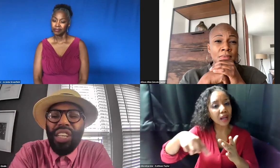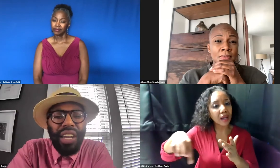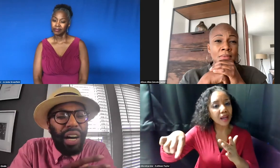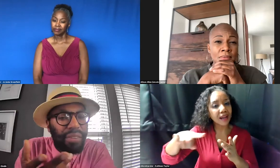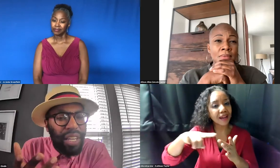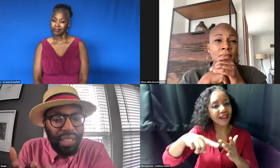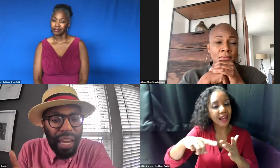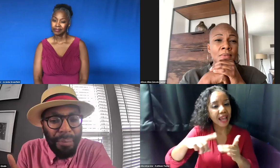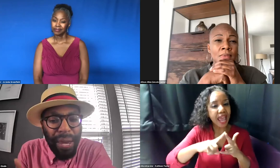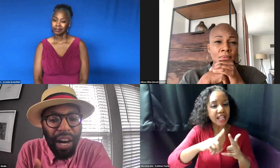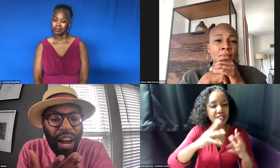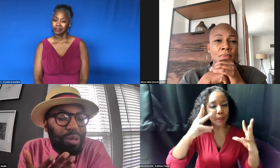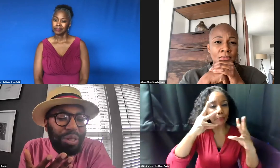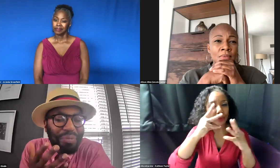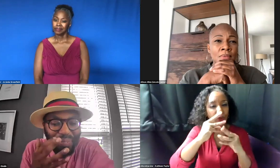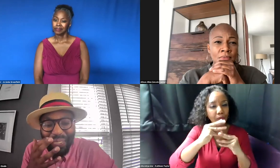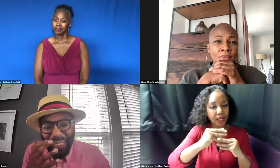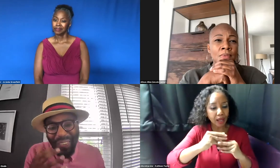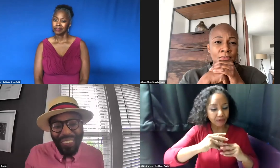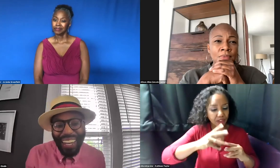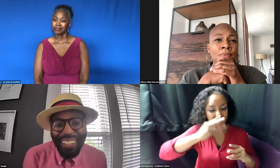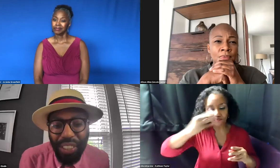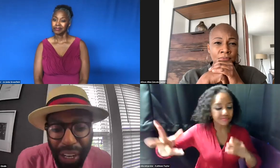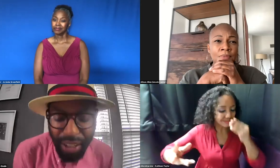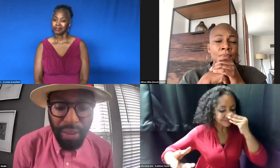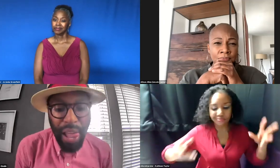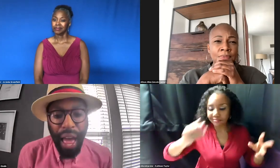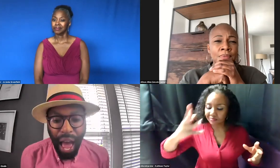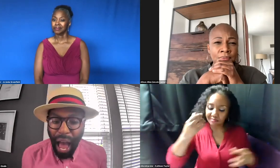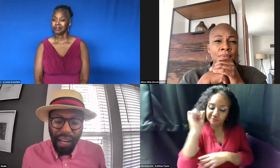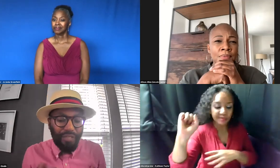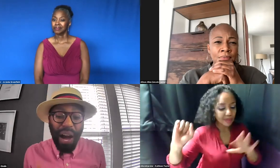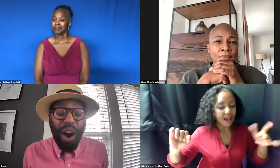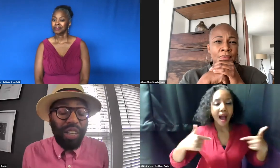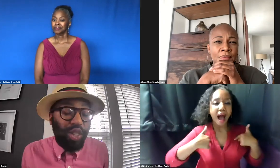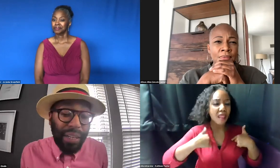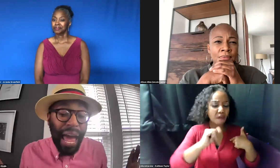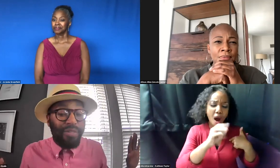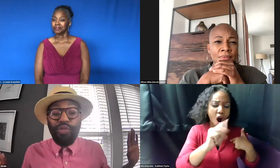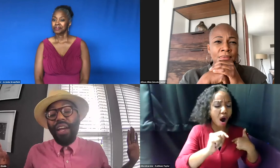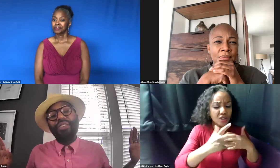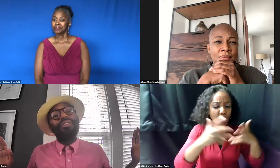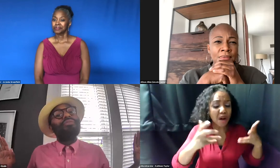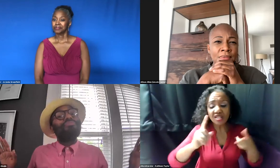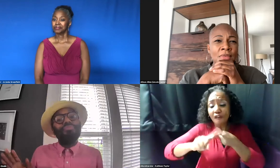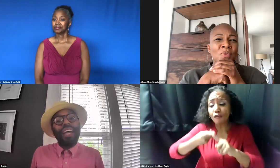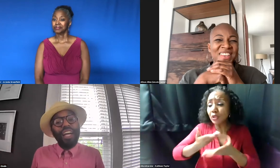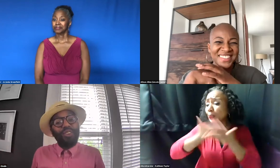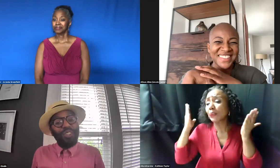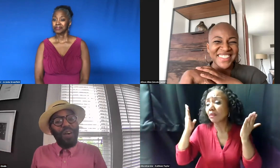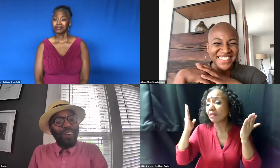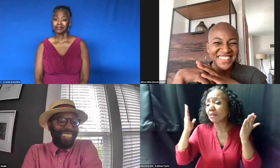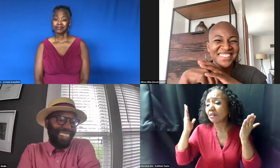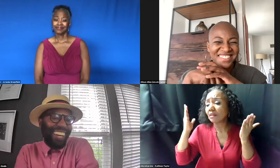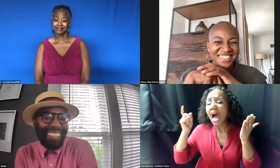that there's a certain seductiveness in being a recluse, right? There's certain, I love my art so much, I have no friends. I